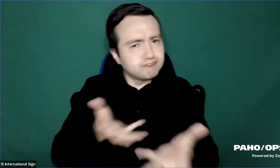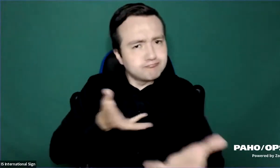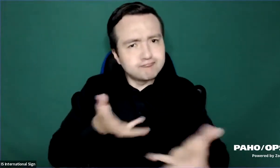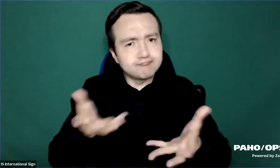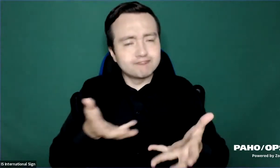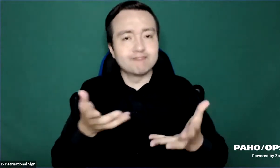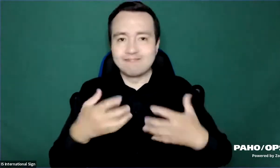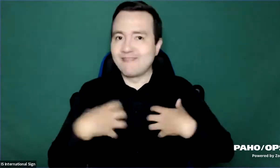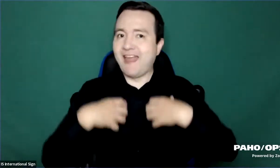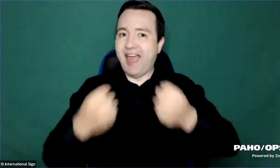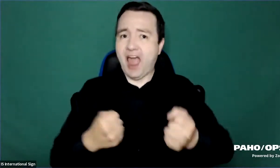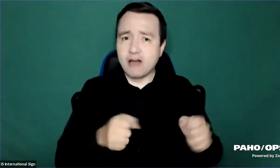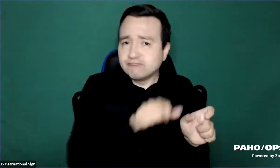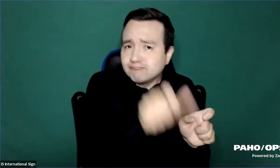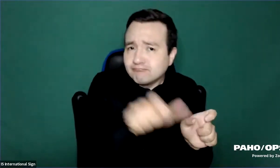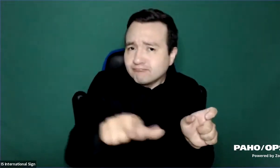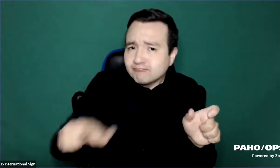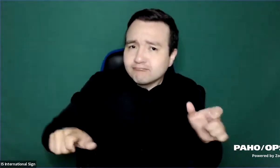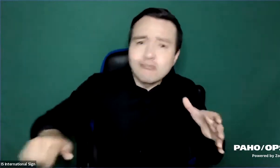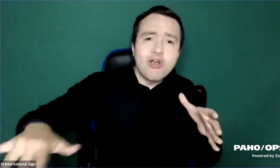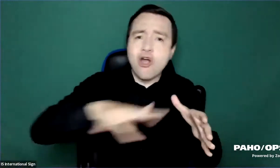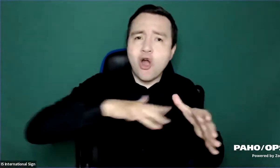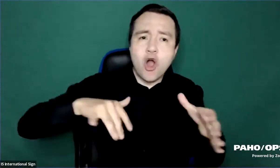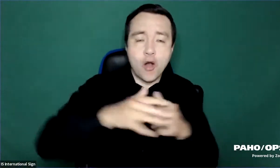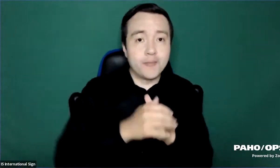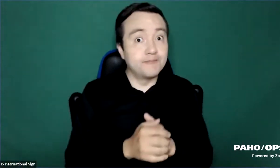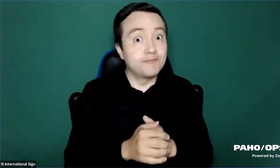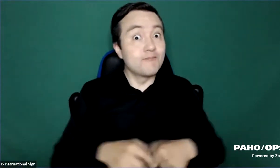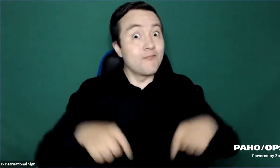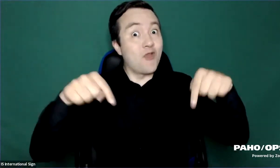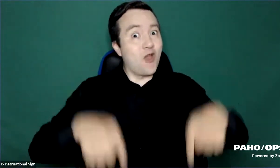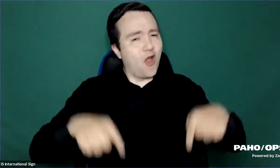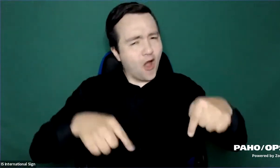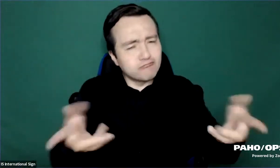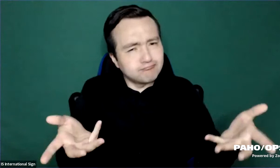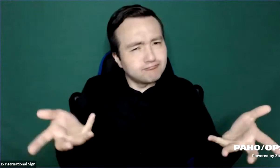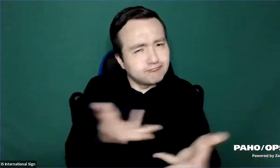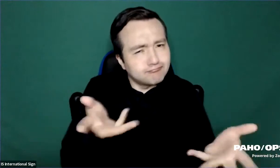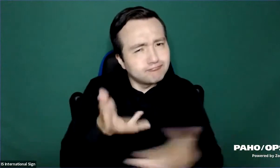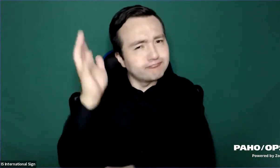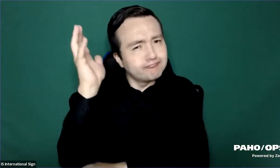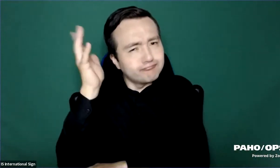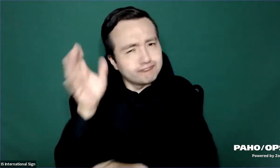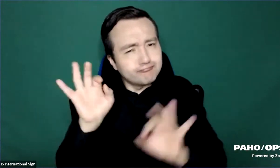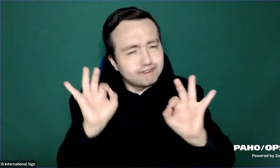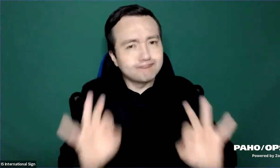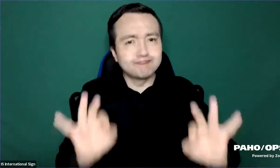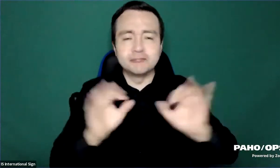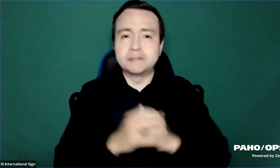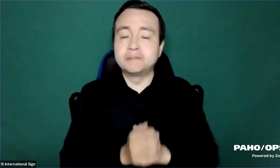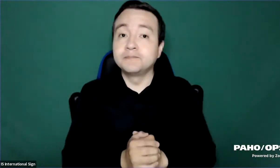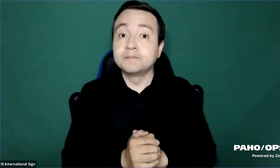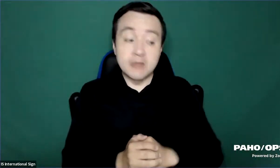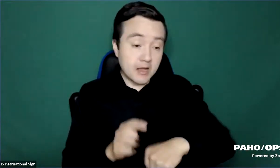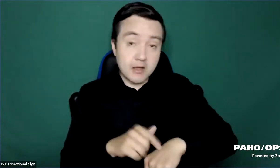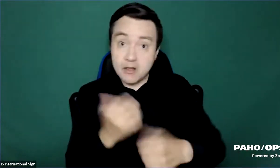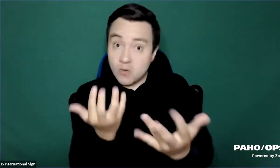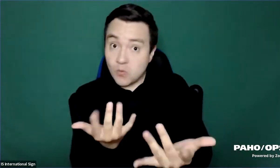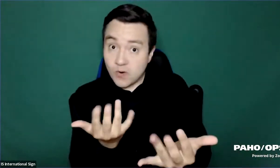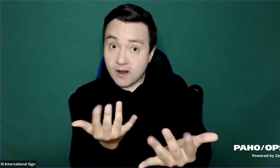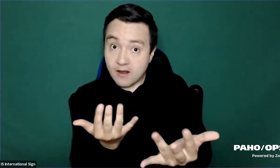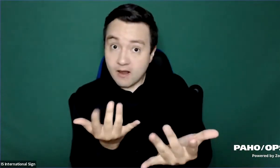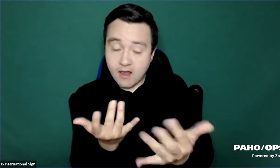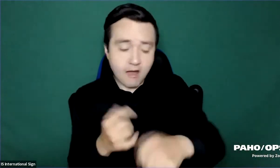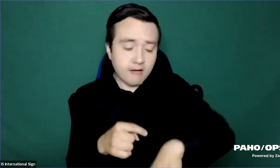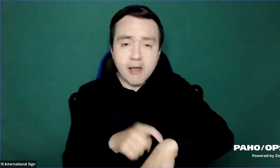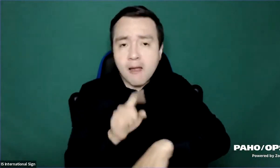We're going to wait a couple of minutes so that a couple of our participants can come into the room.